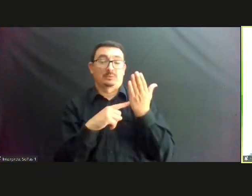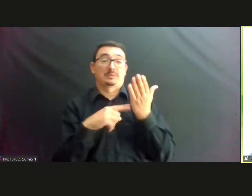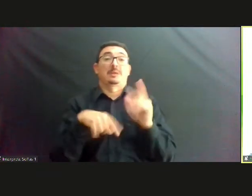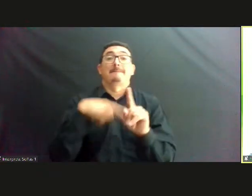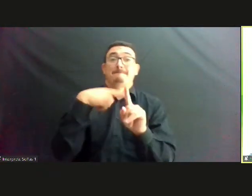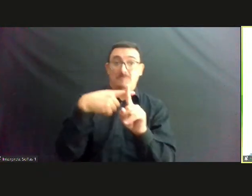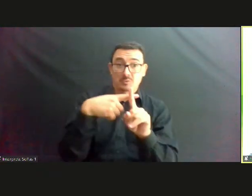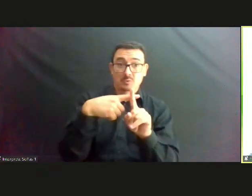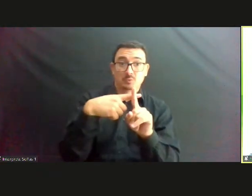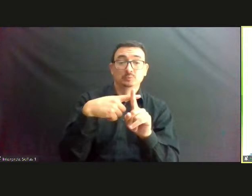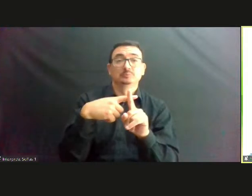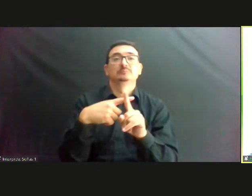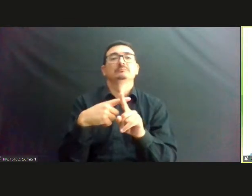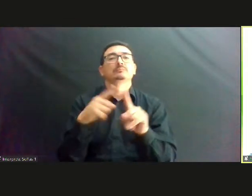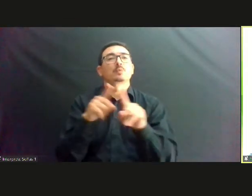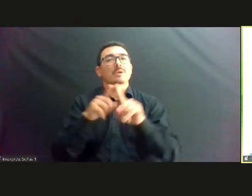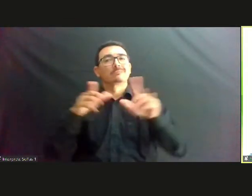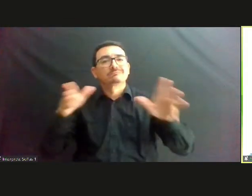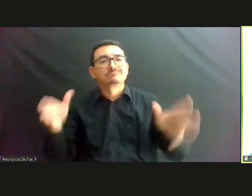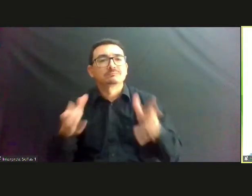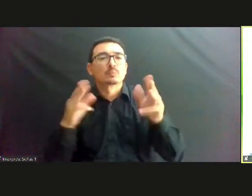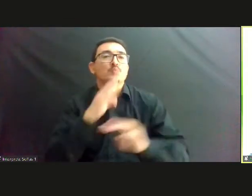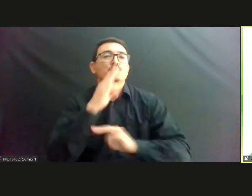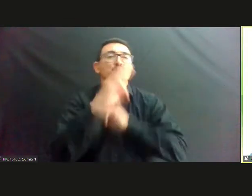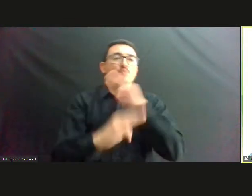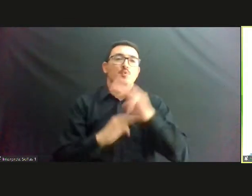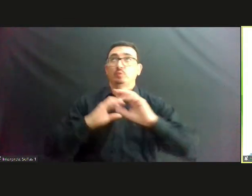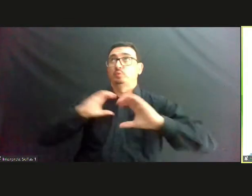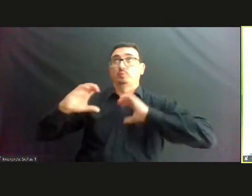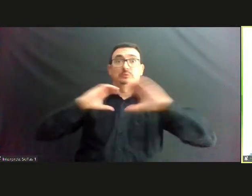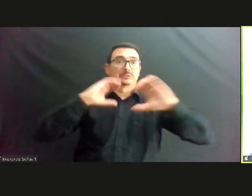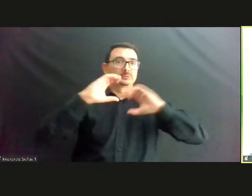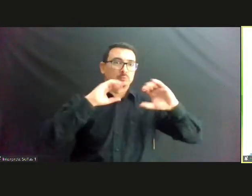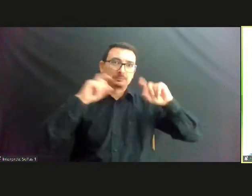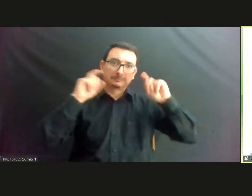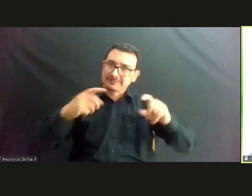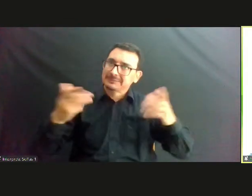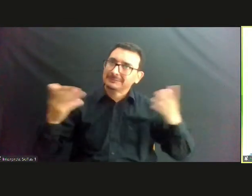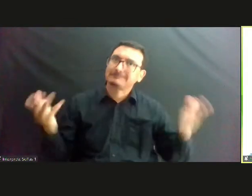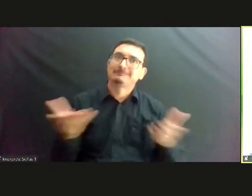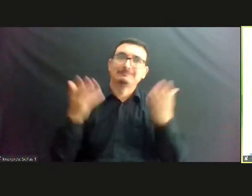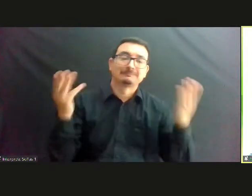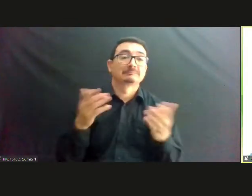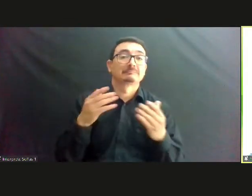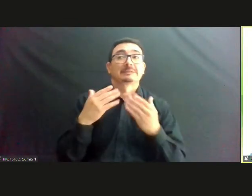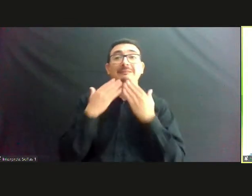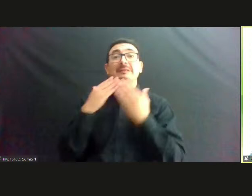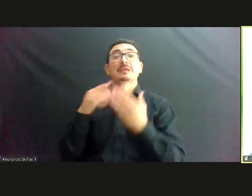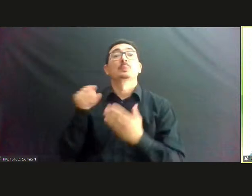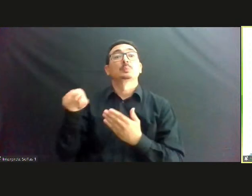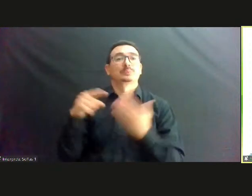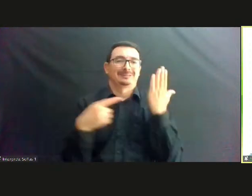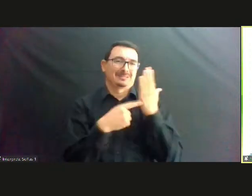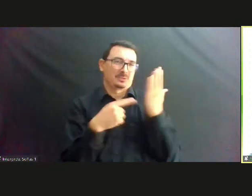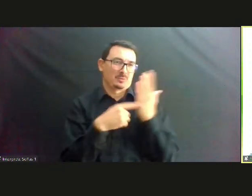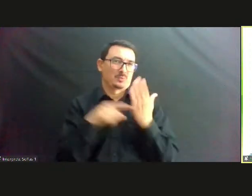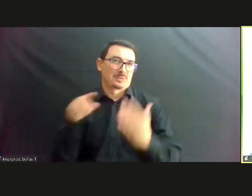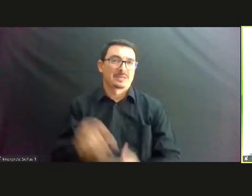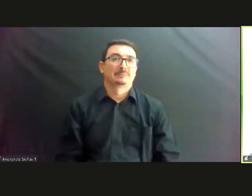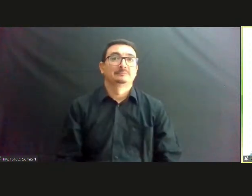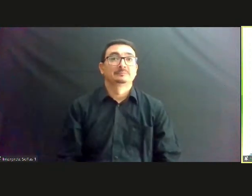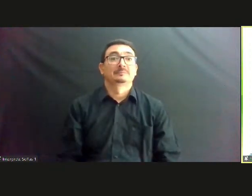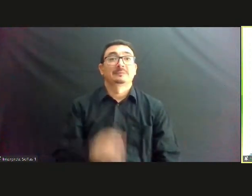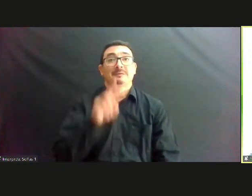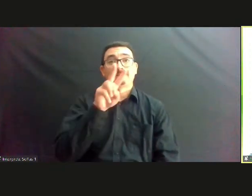On Friday, 24 September, there will be a brainstorming workshop towards a new framework for